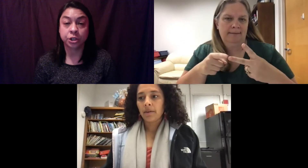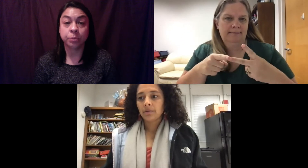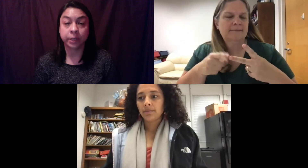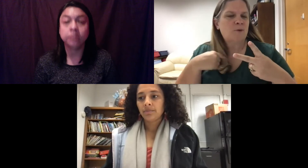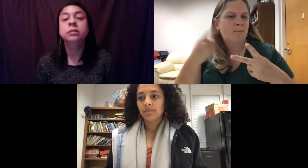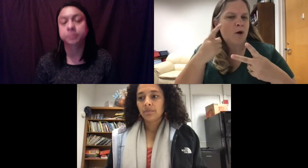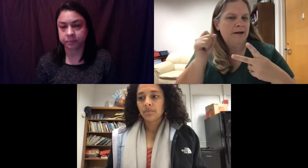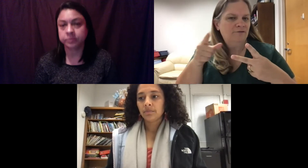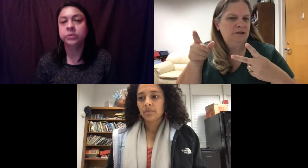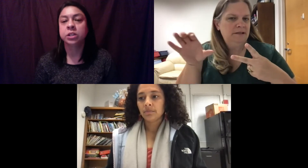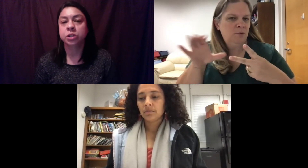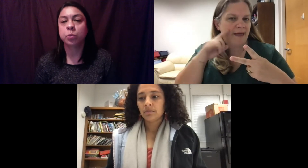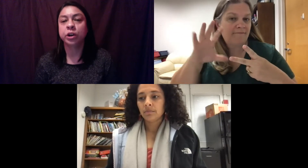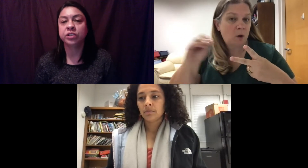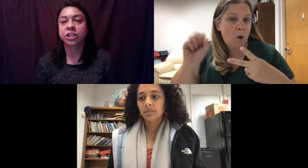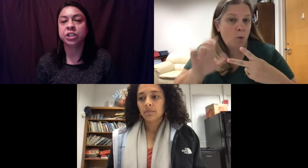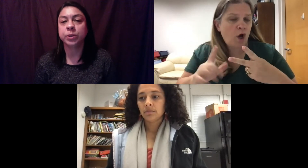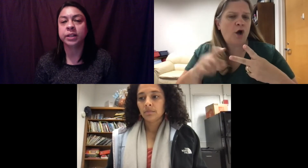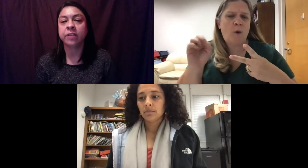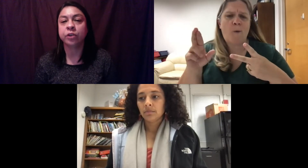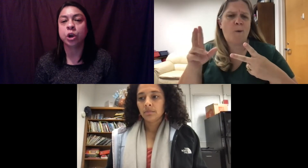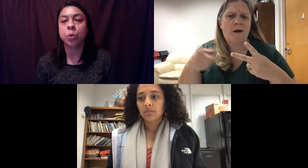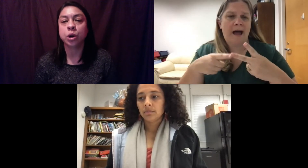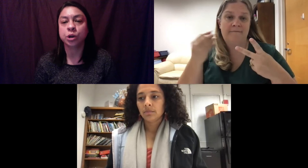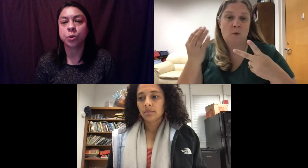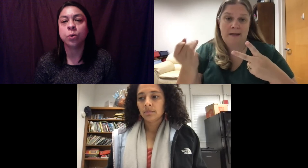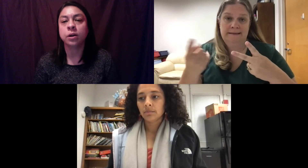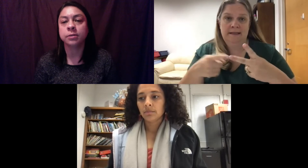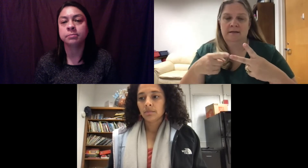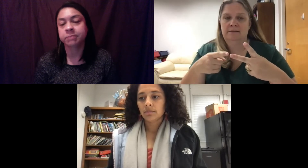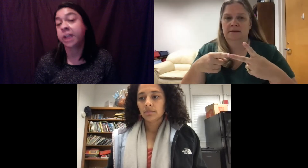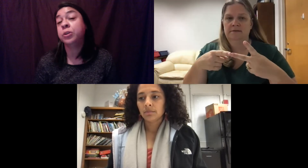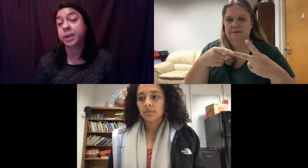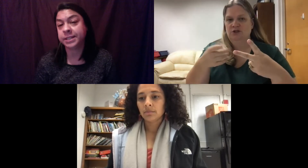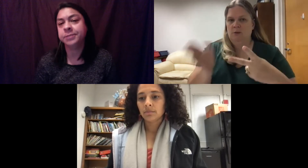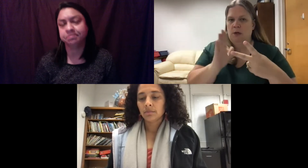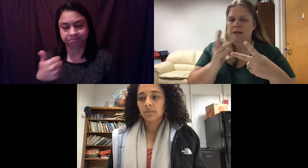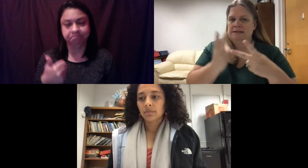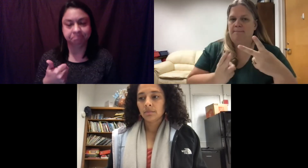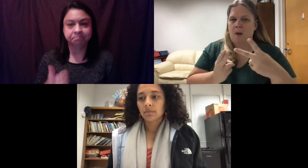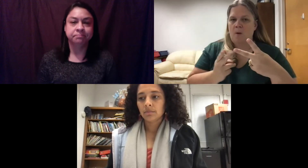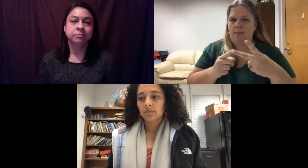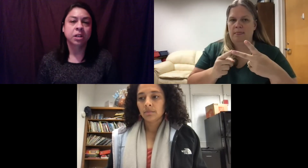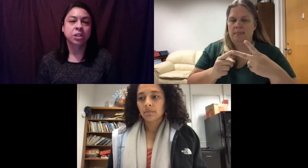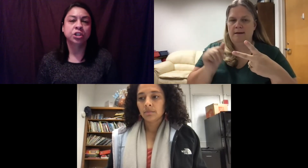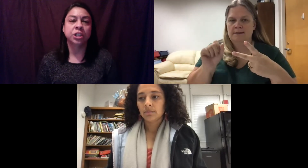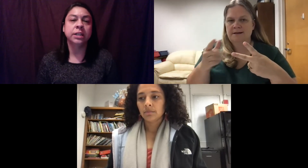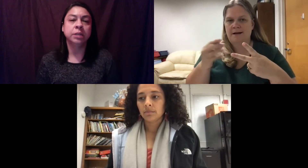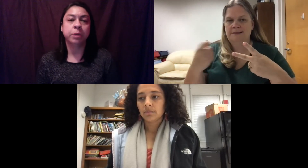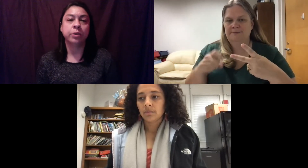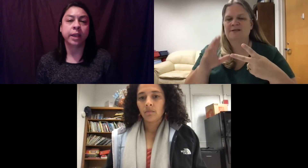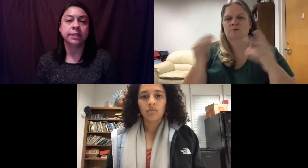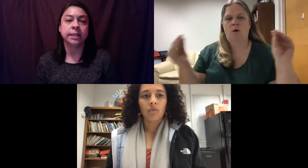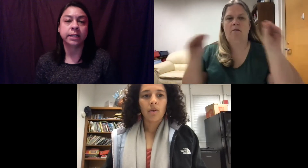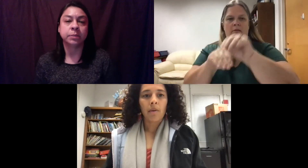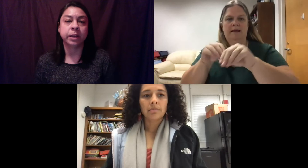ASL/Spanish interpreting. So I'm wondering if she's doing that for a coworker or I have no idea. So she needed